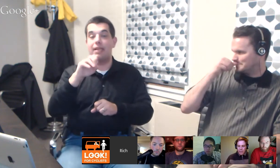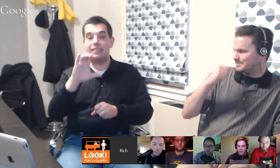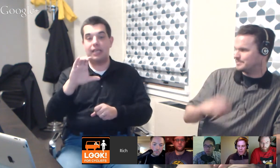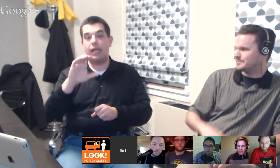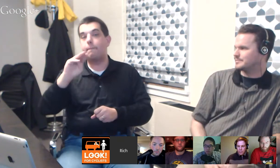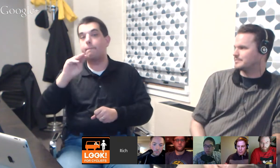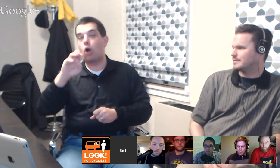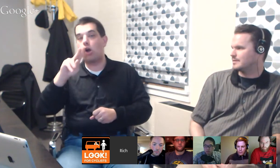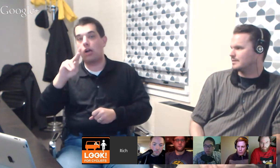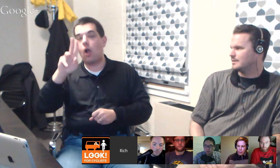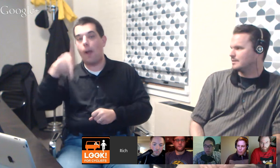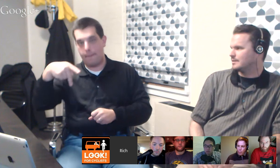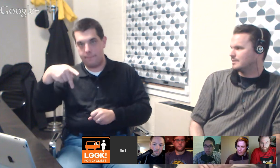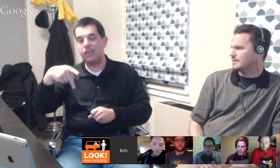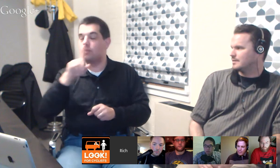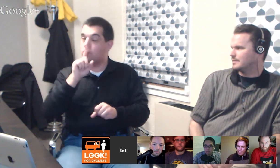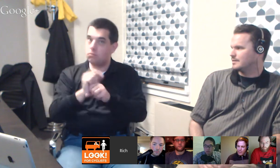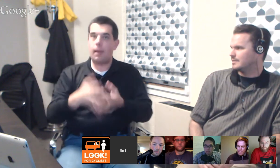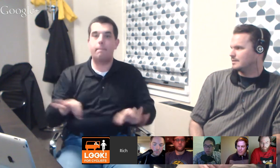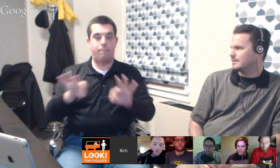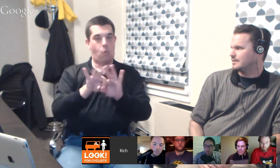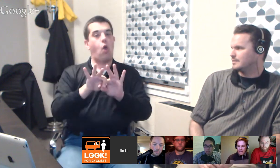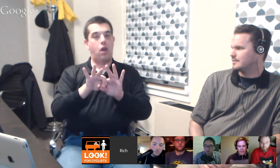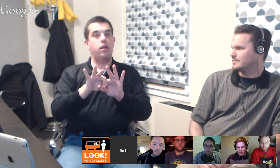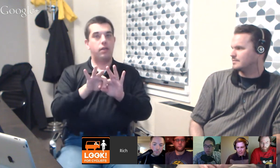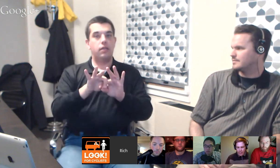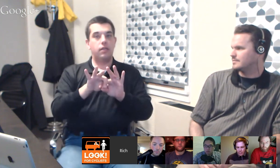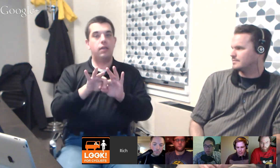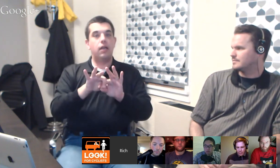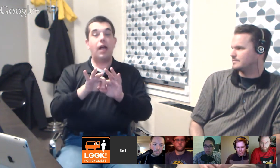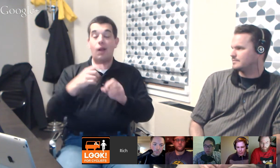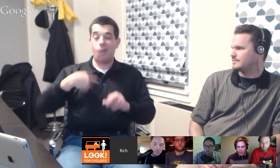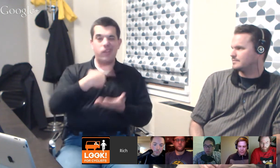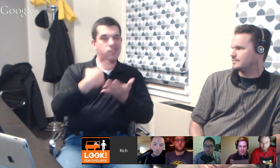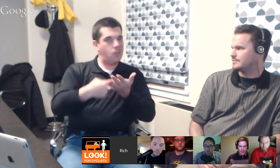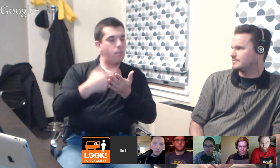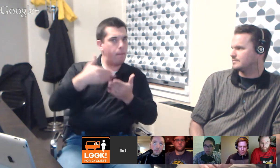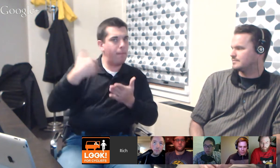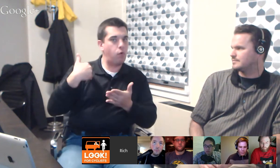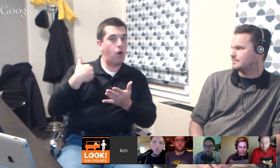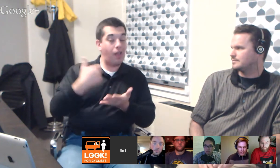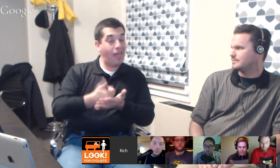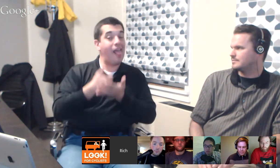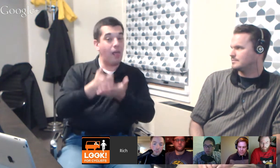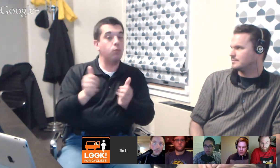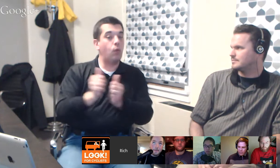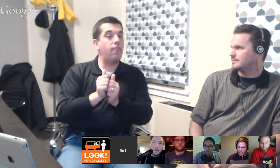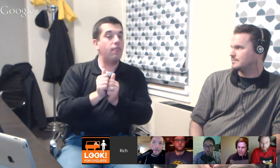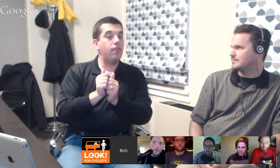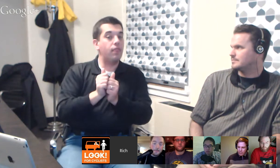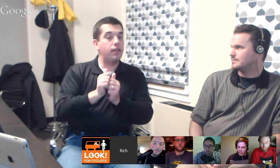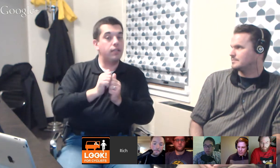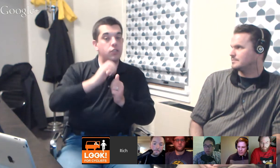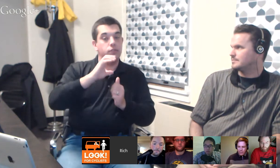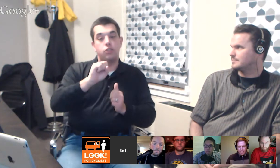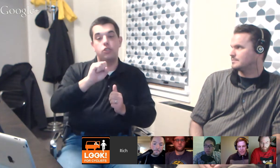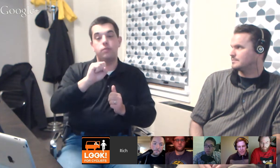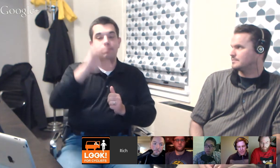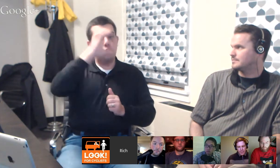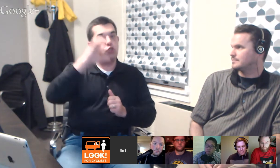markup is really important. And as we talked about earlier, it helps with search engine